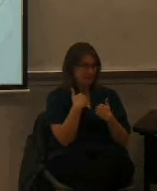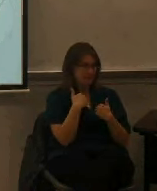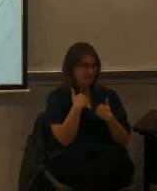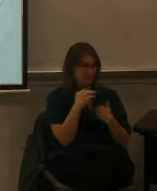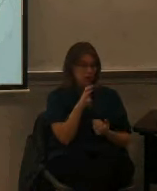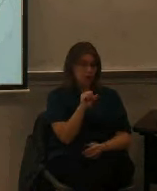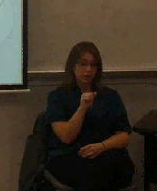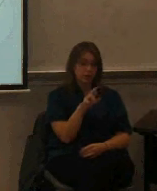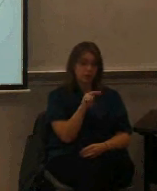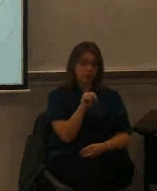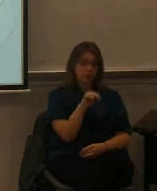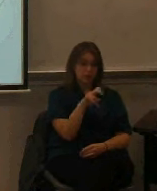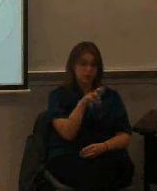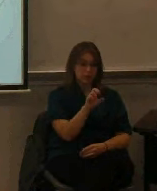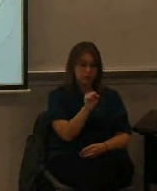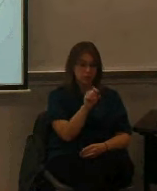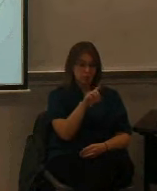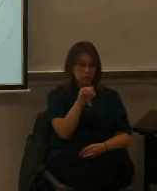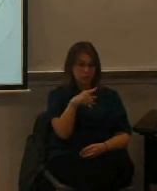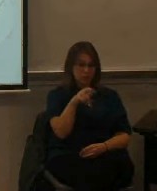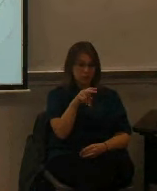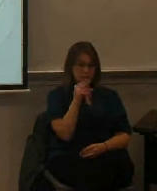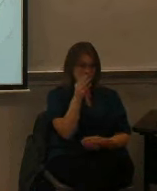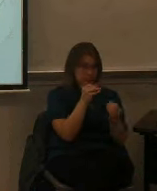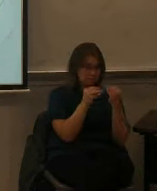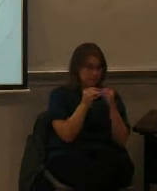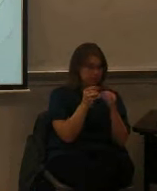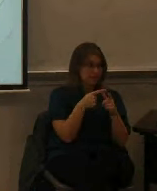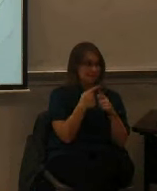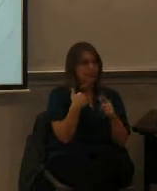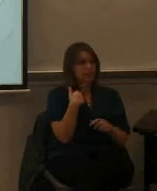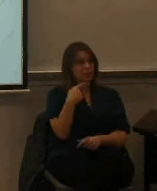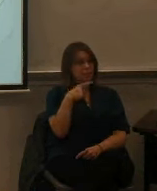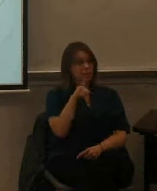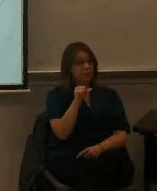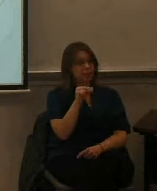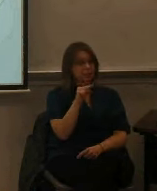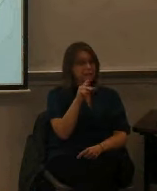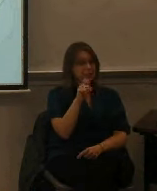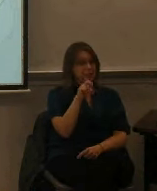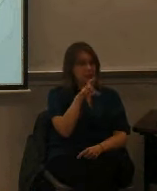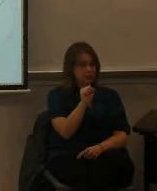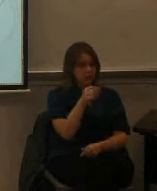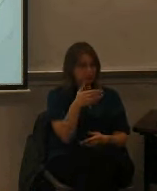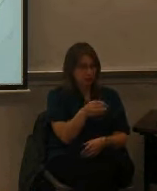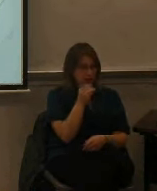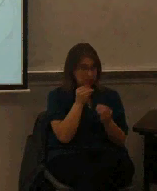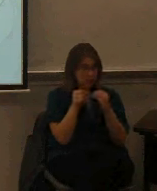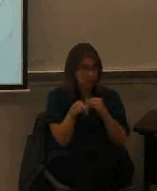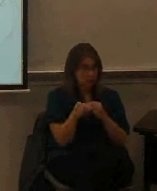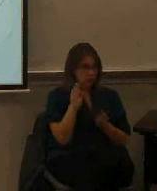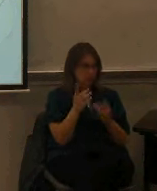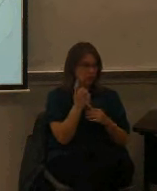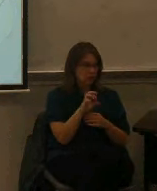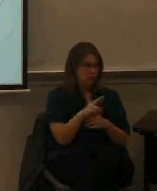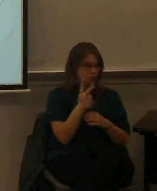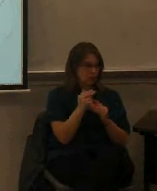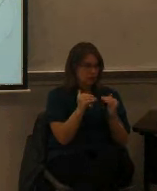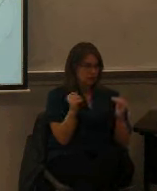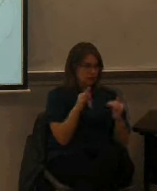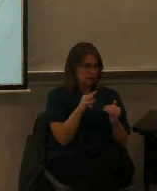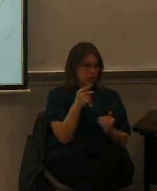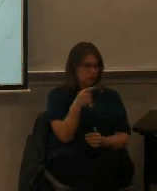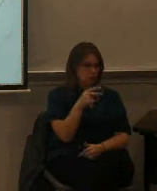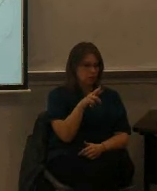carnivorous zooplankton that would eat that. And we have planktivorous fish that eat those, and then maybe 1 or 2 levels